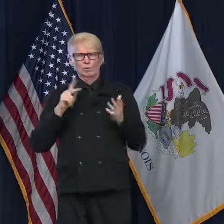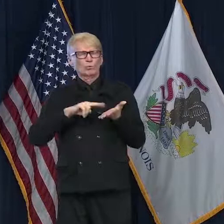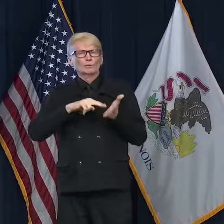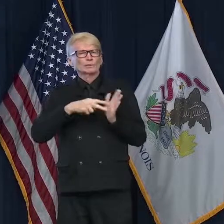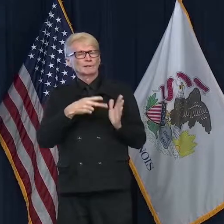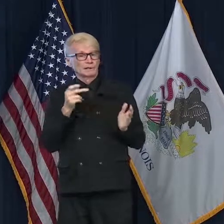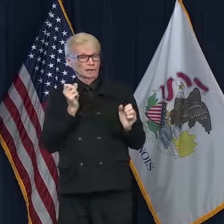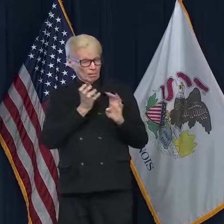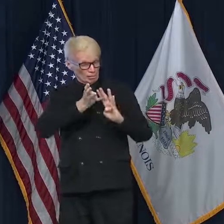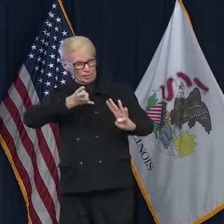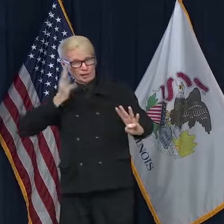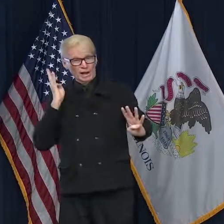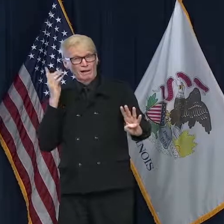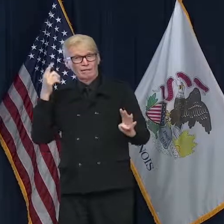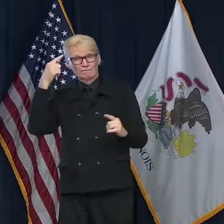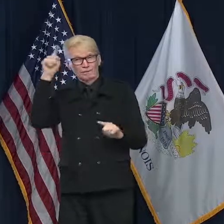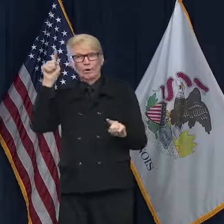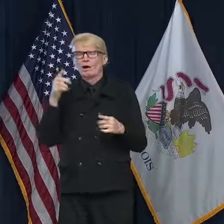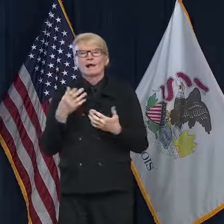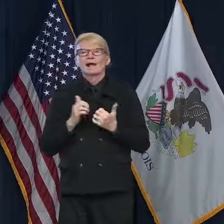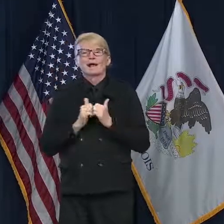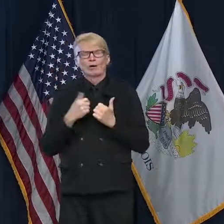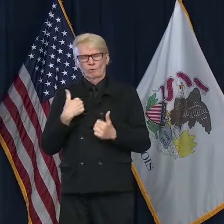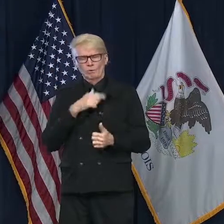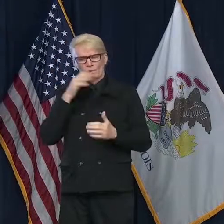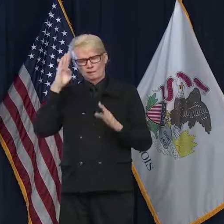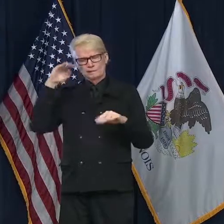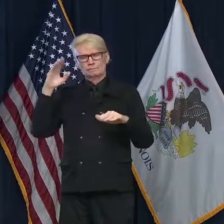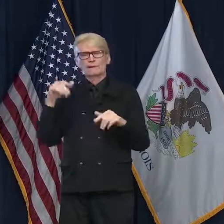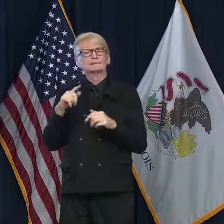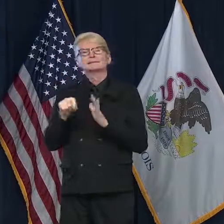lines, and when can we expect more vaccine?